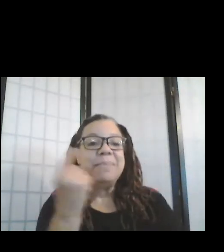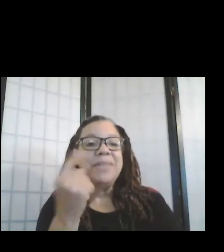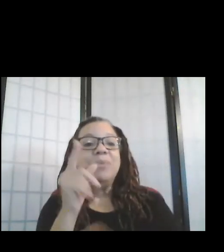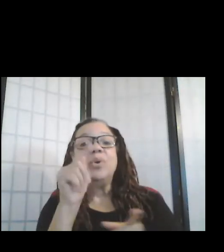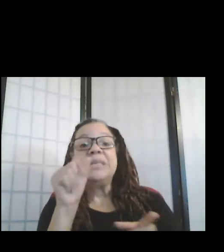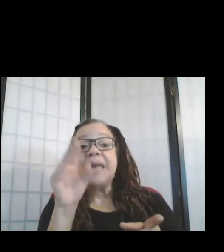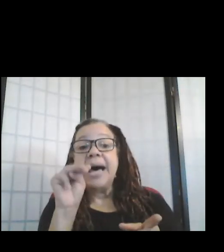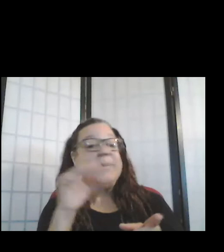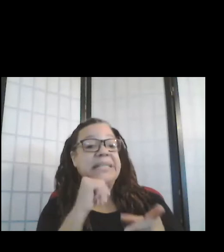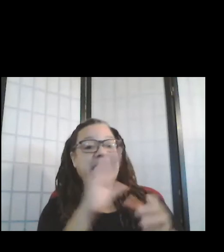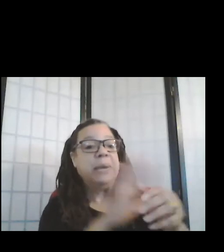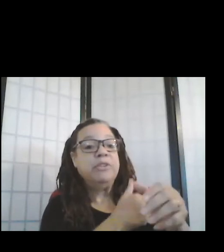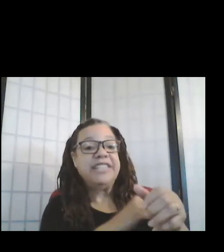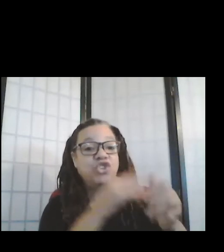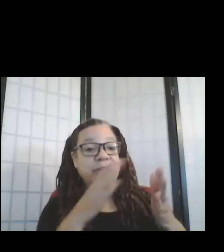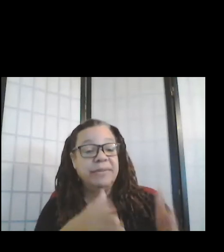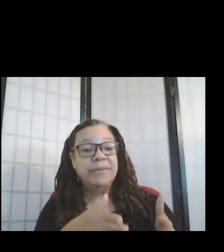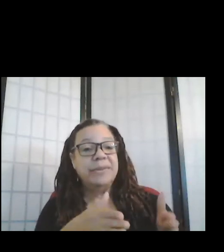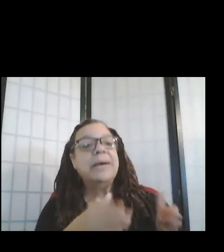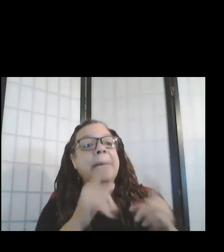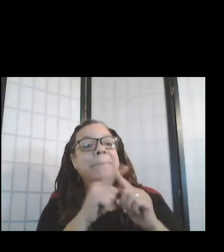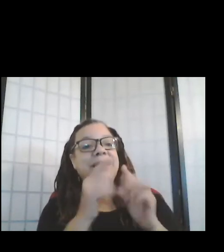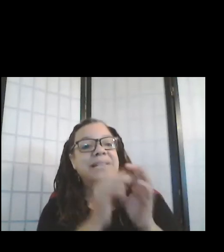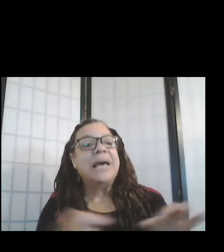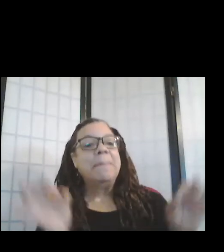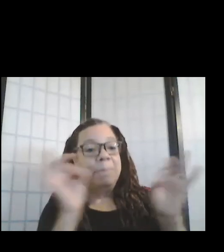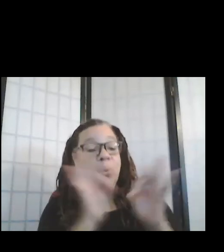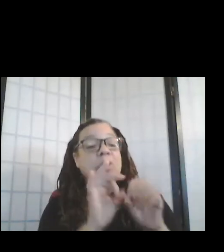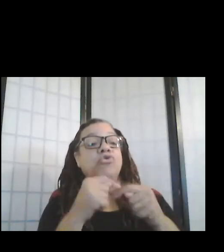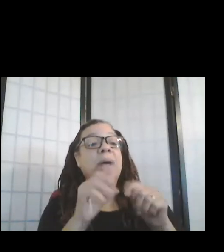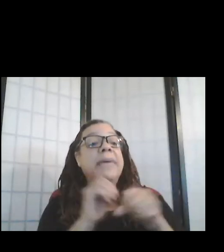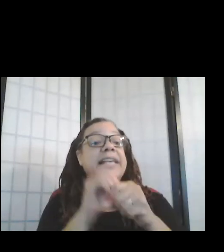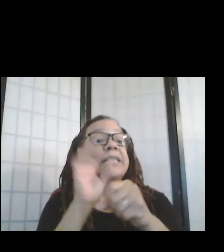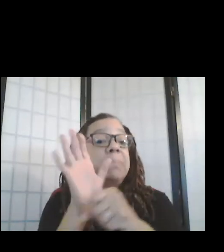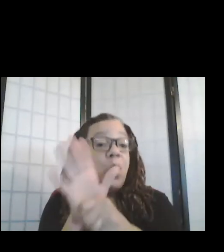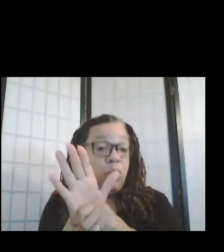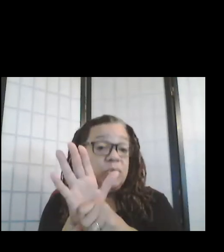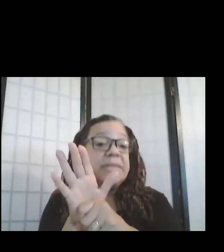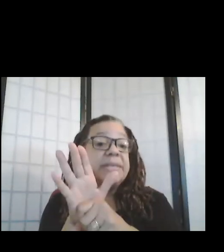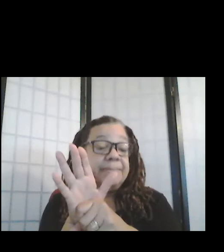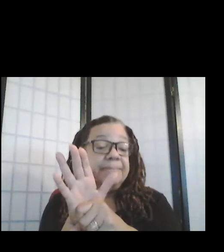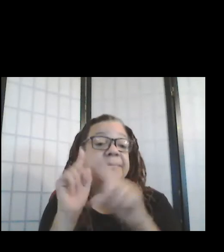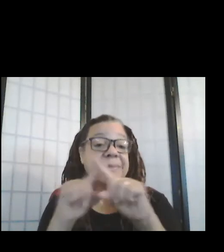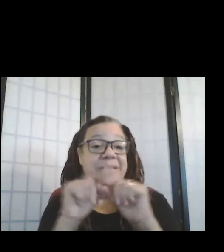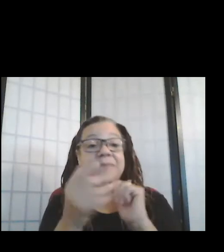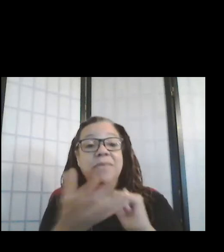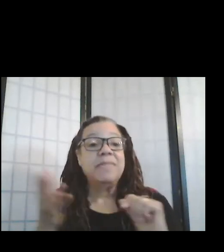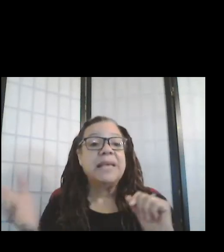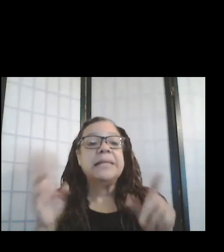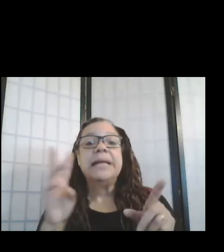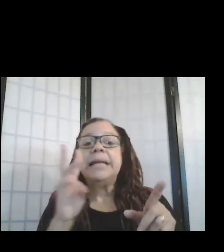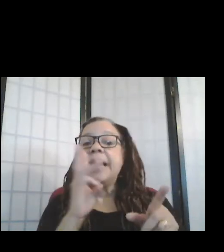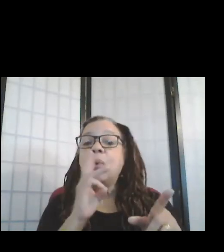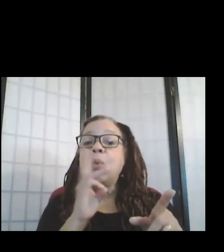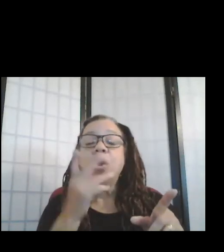but it's really important to try and be exposed to a lot of things like um, watercolor